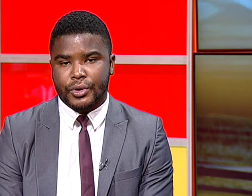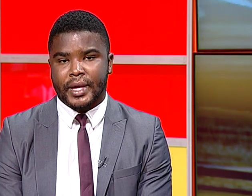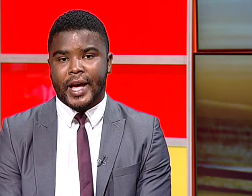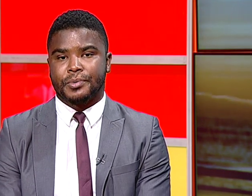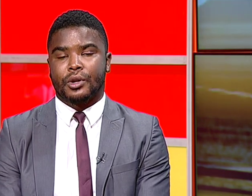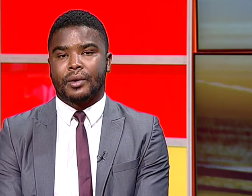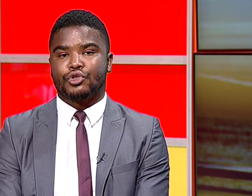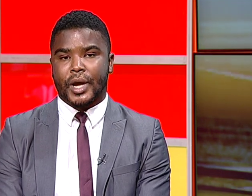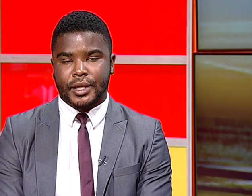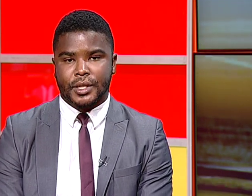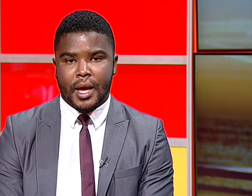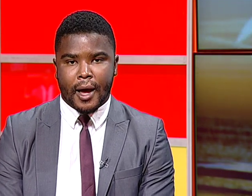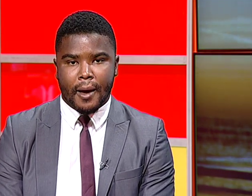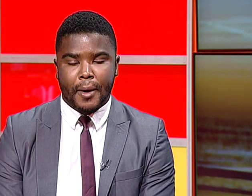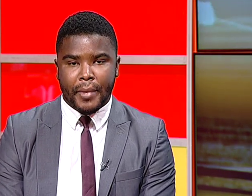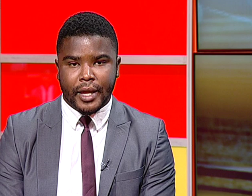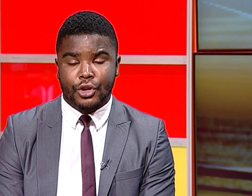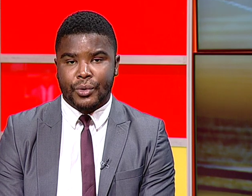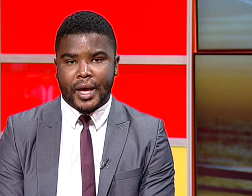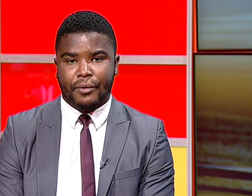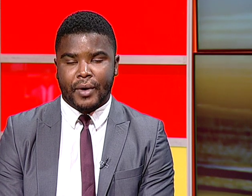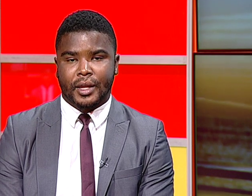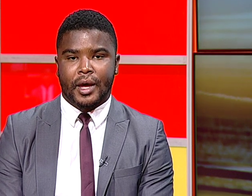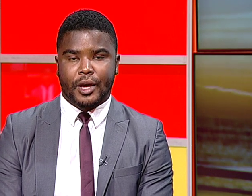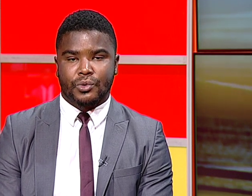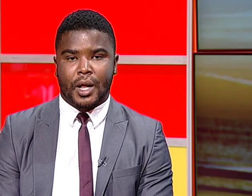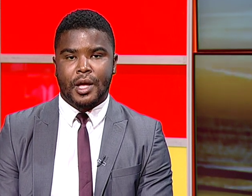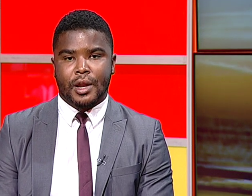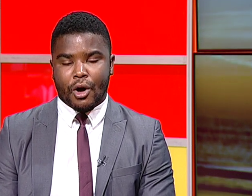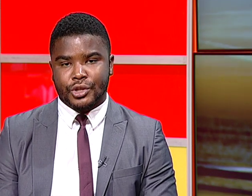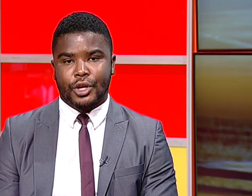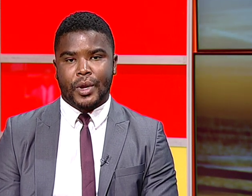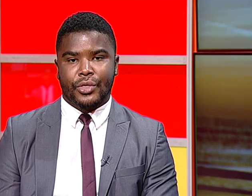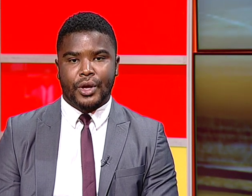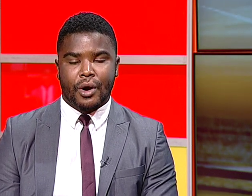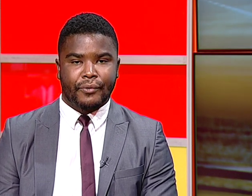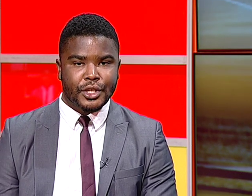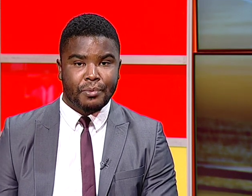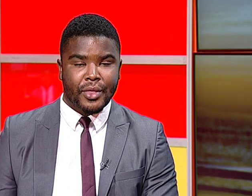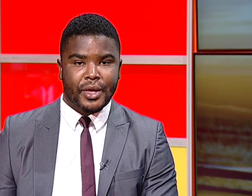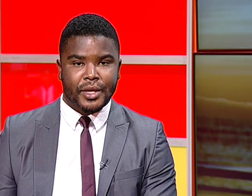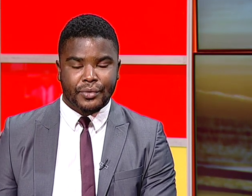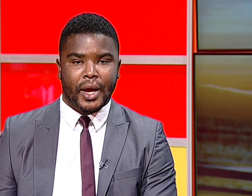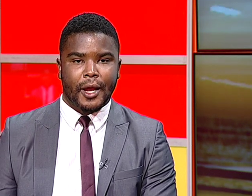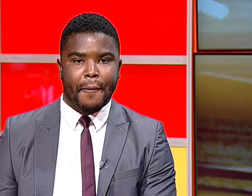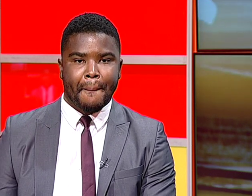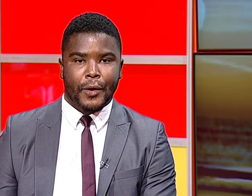there has been a lot of strides made to that effect as well. Now, also the 23rd of this month, this Friday, they will